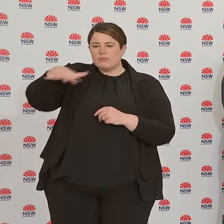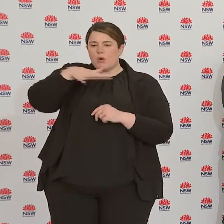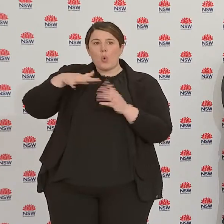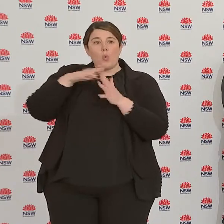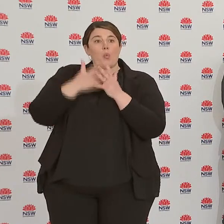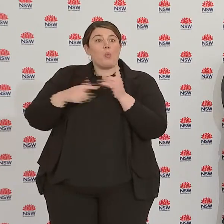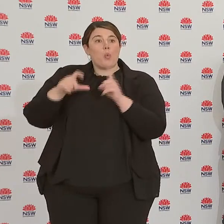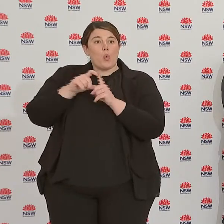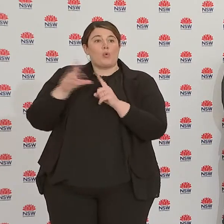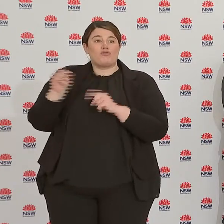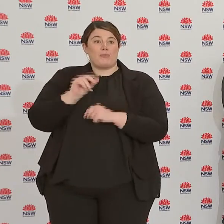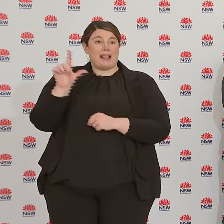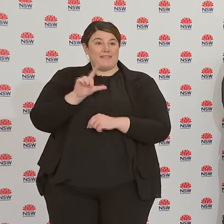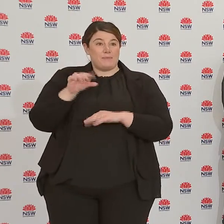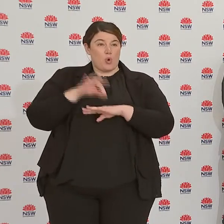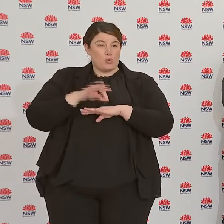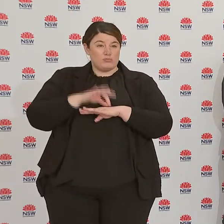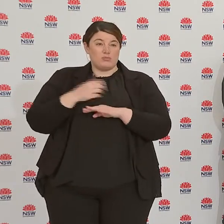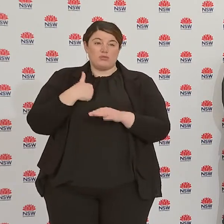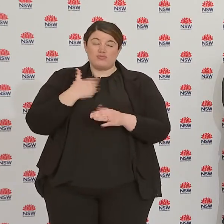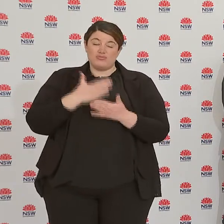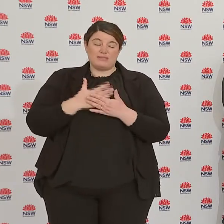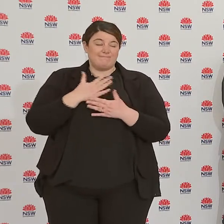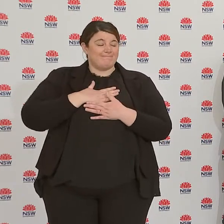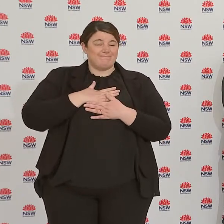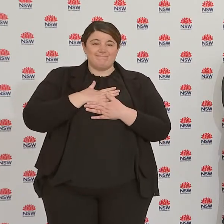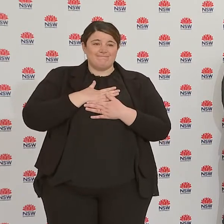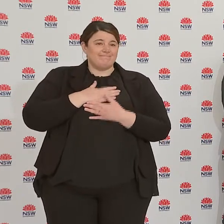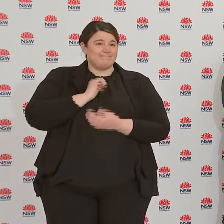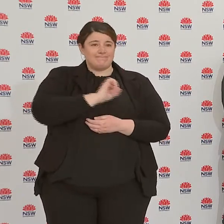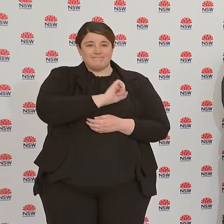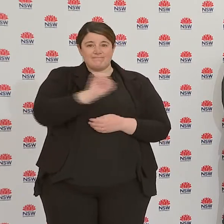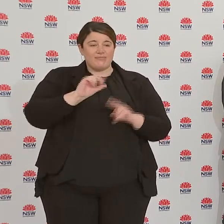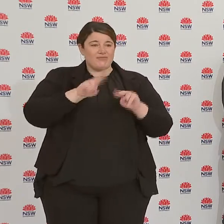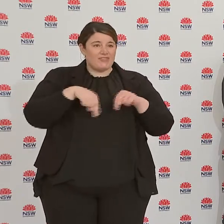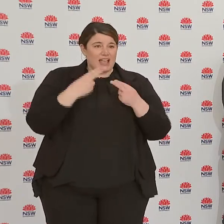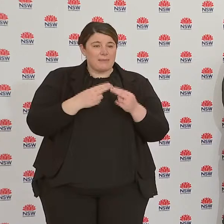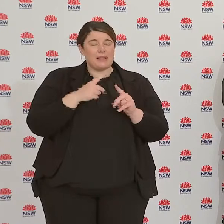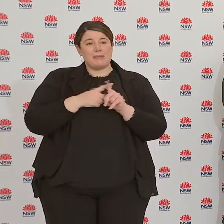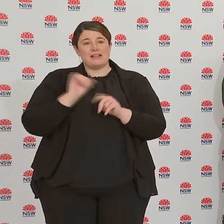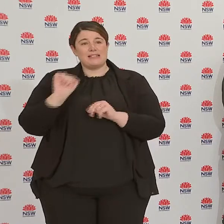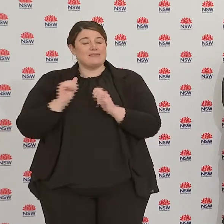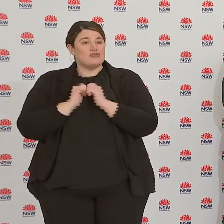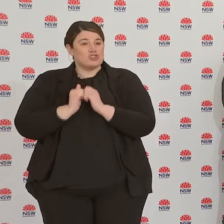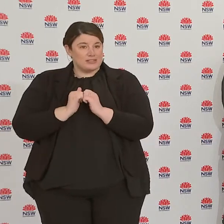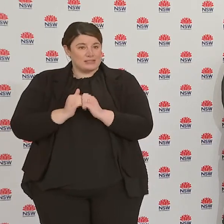Hospital. So my condolences to his family and his friends.